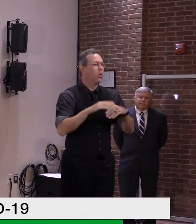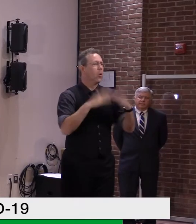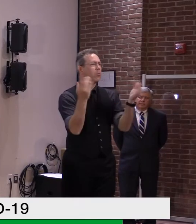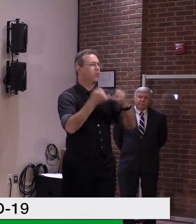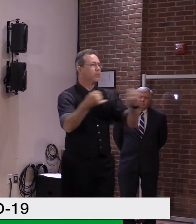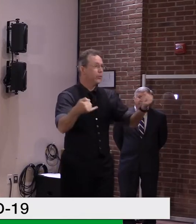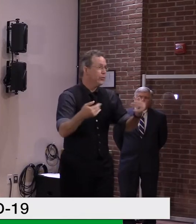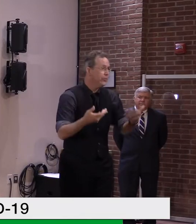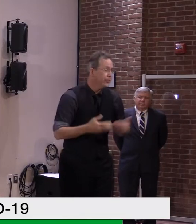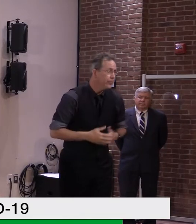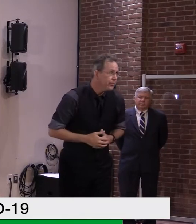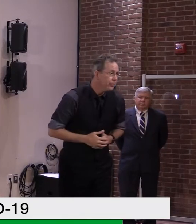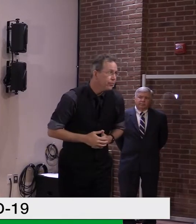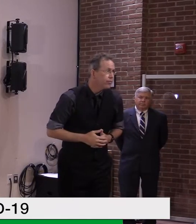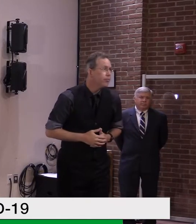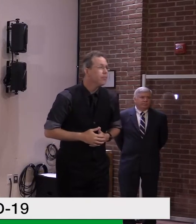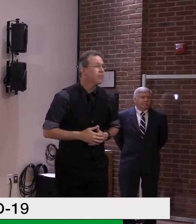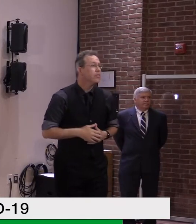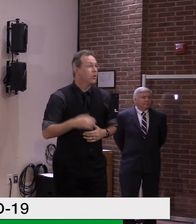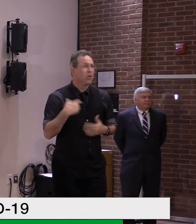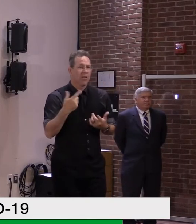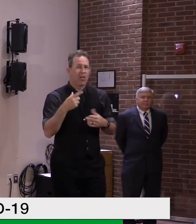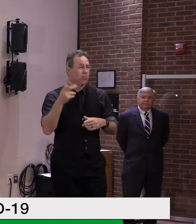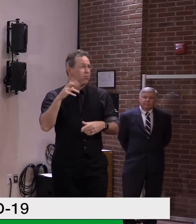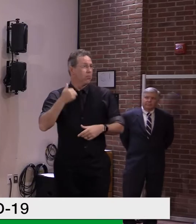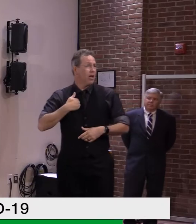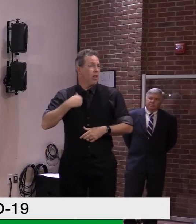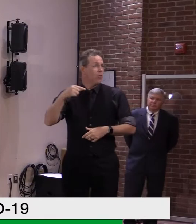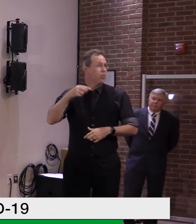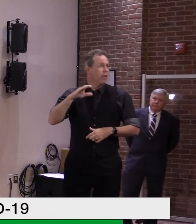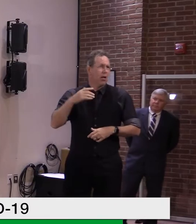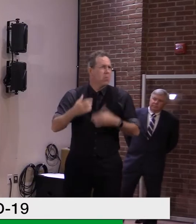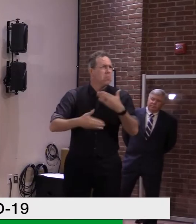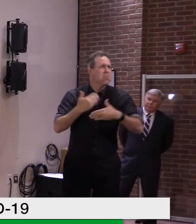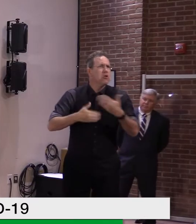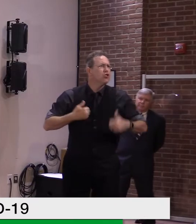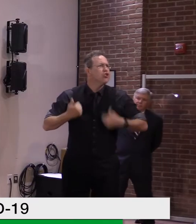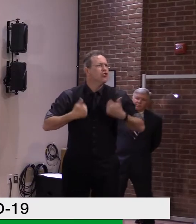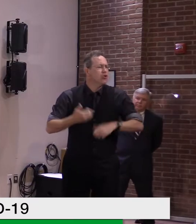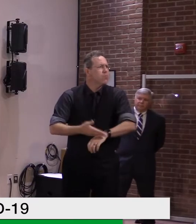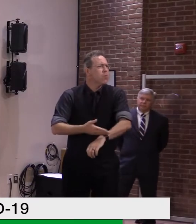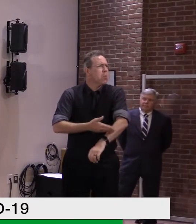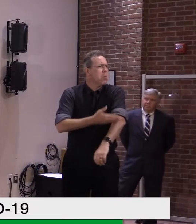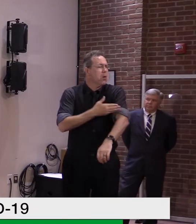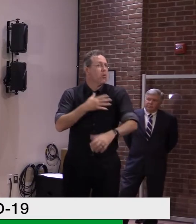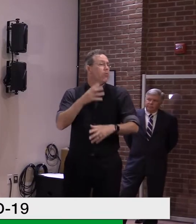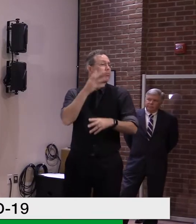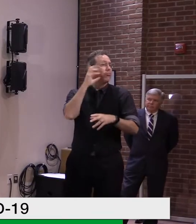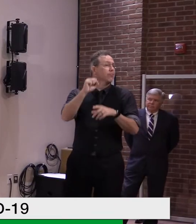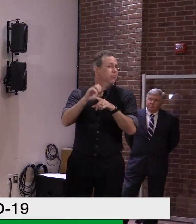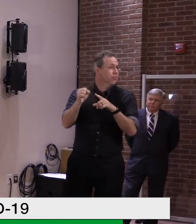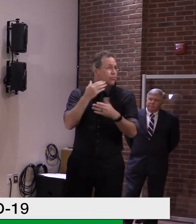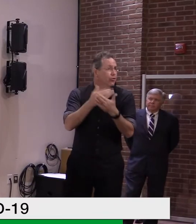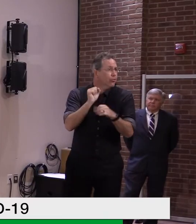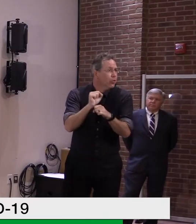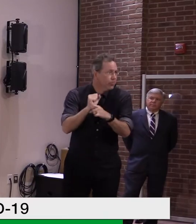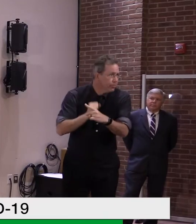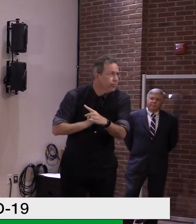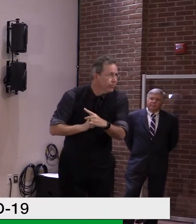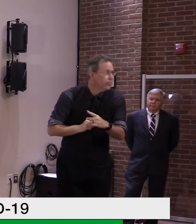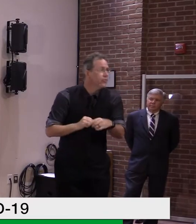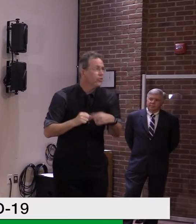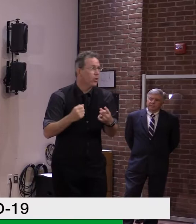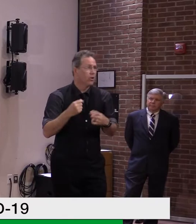particularly in Quebec. And that's where we, of course, share our border with, and they're